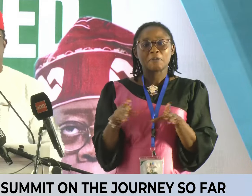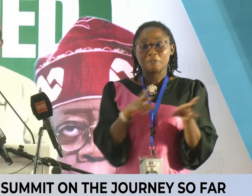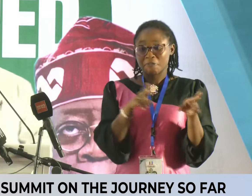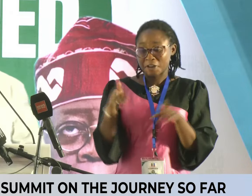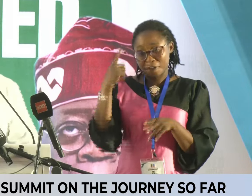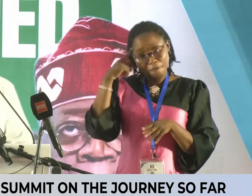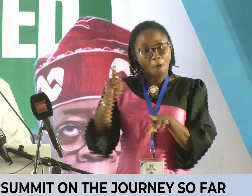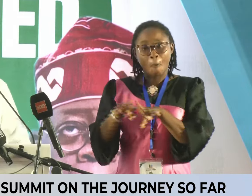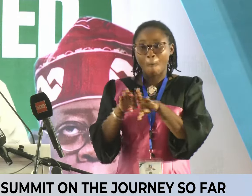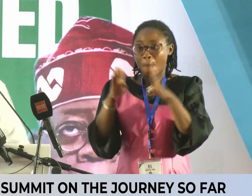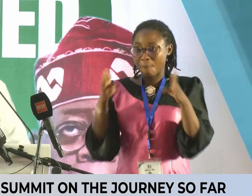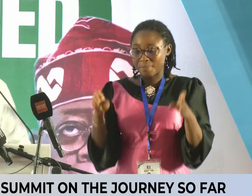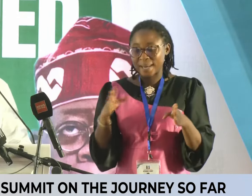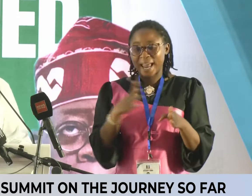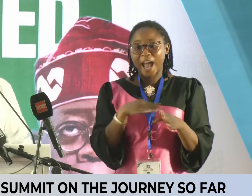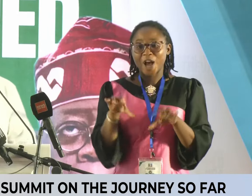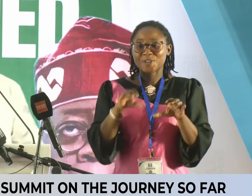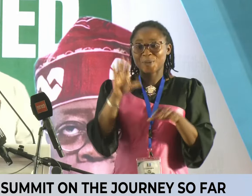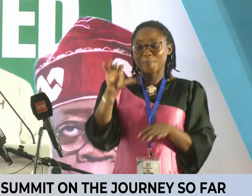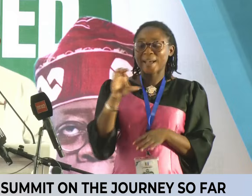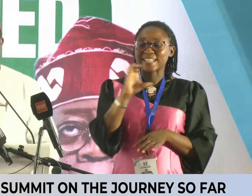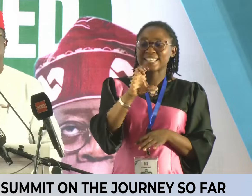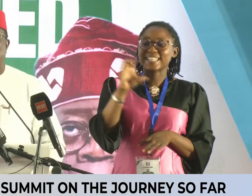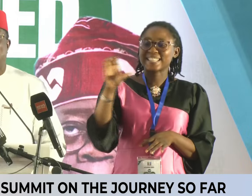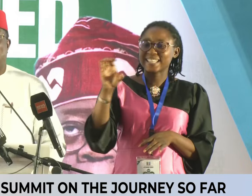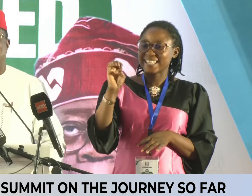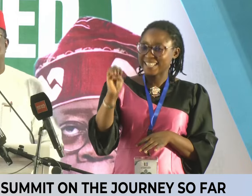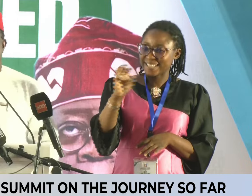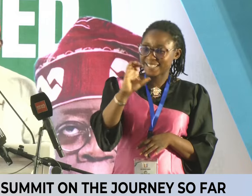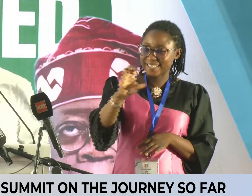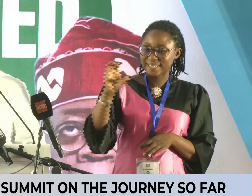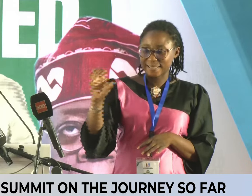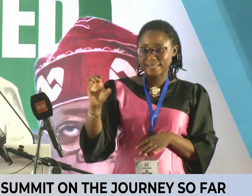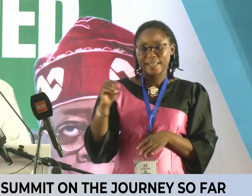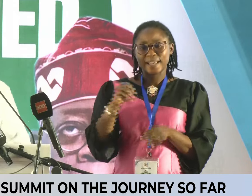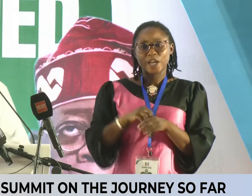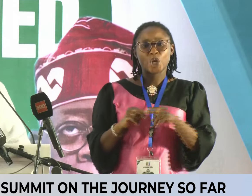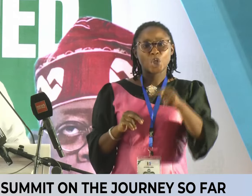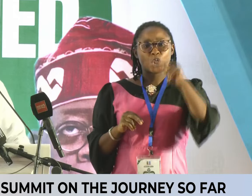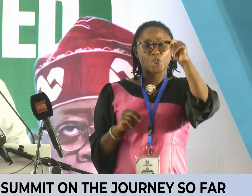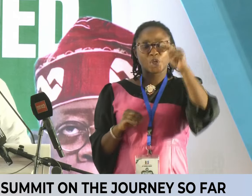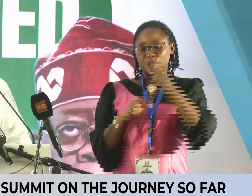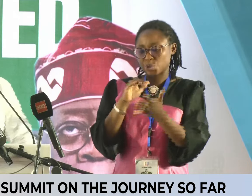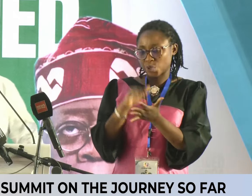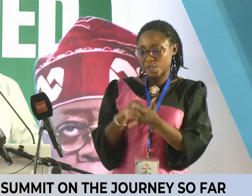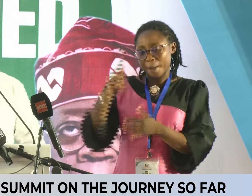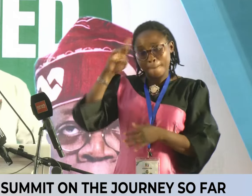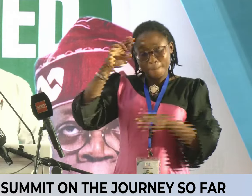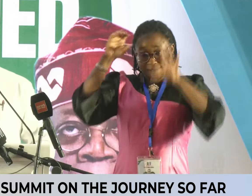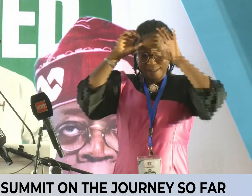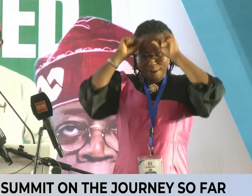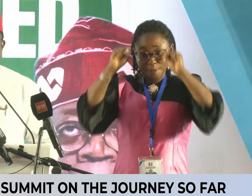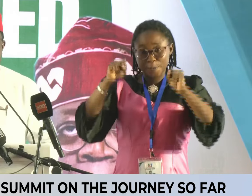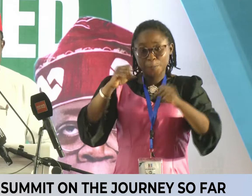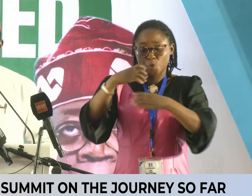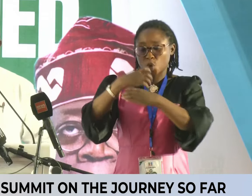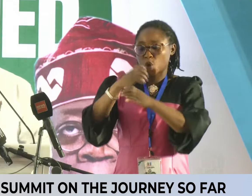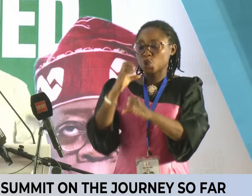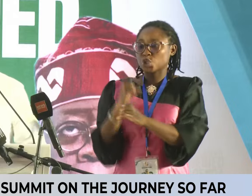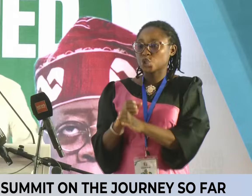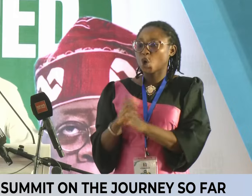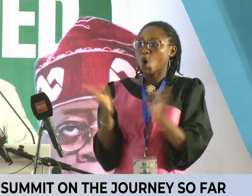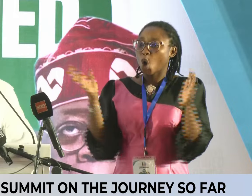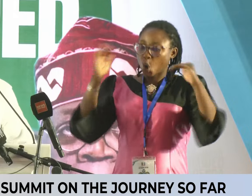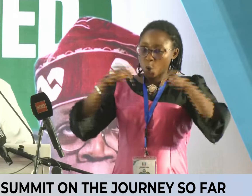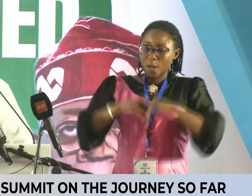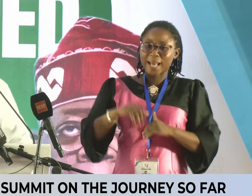for commissioning and is done by CCACC. In the North Central, Mr. President reconstructed the